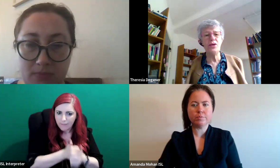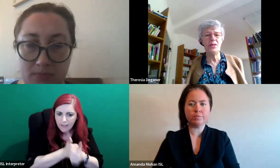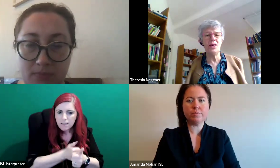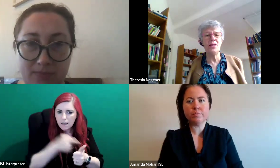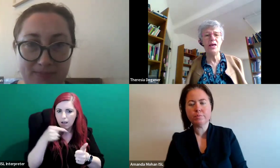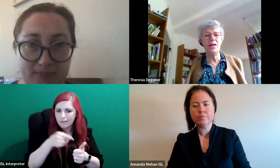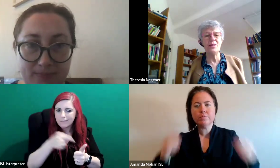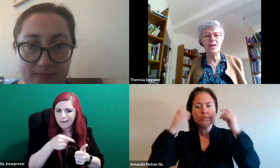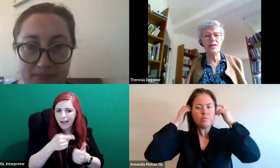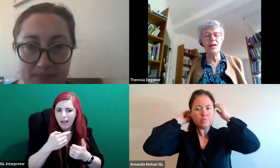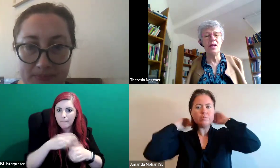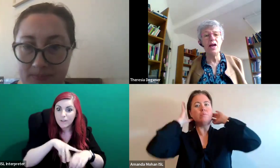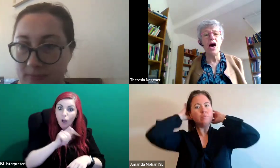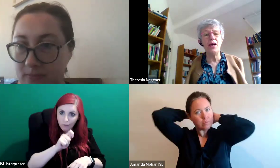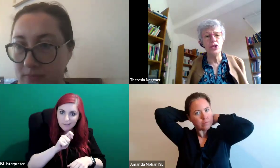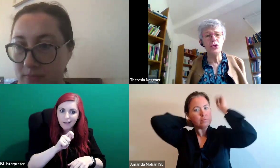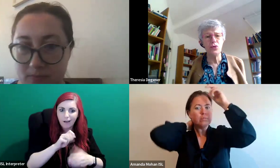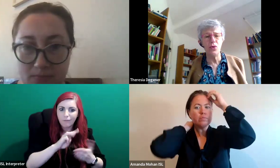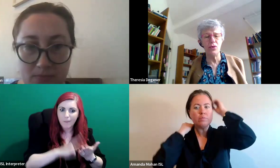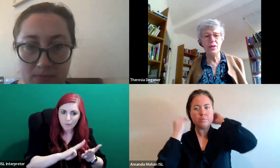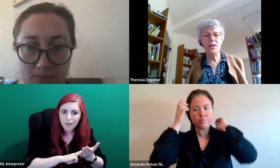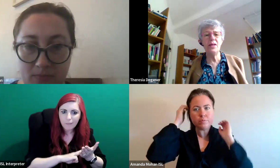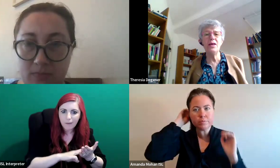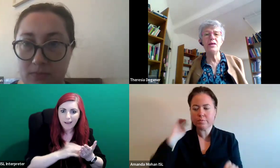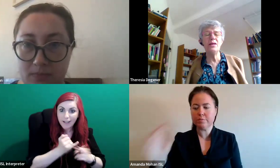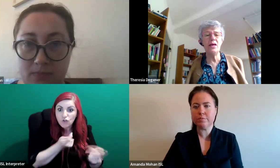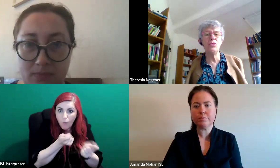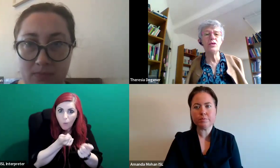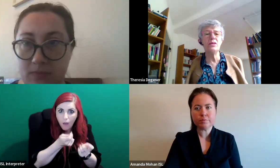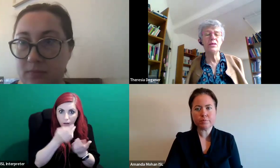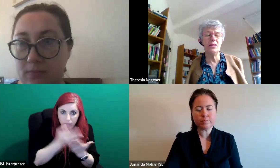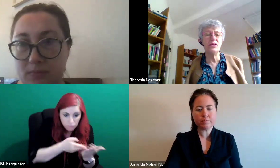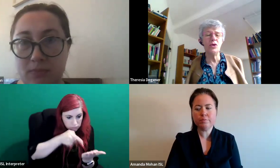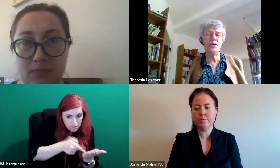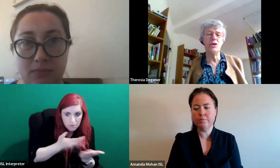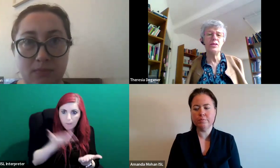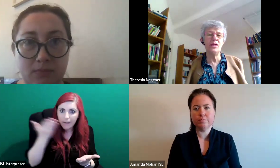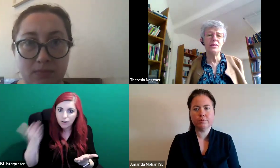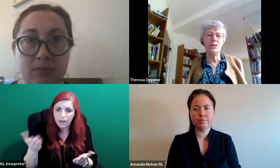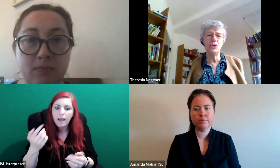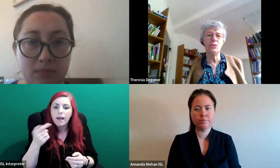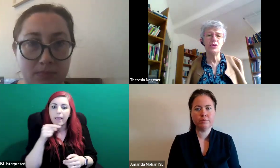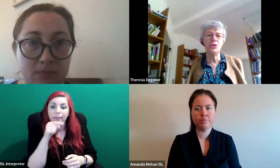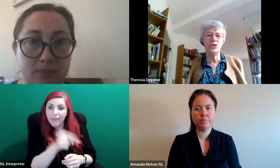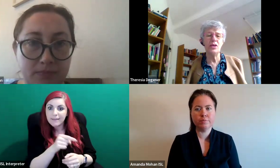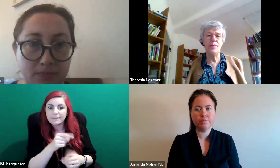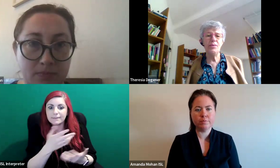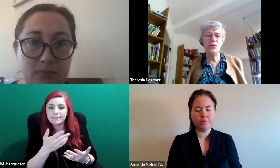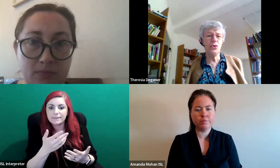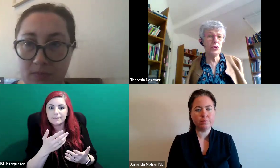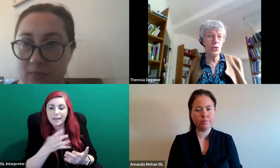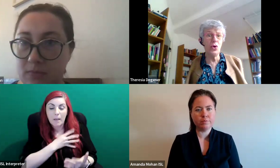the majority and are in control, then that is what the committee listens to,